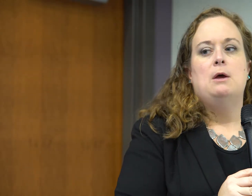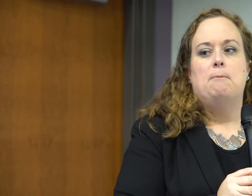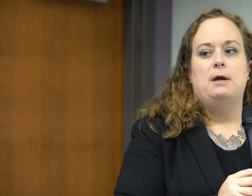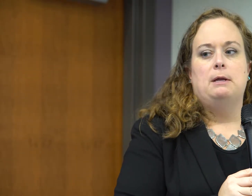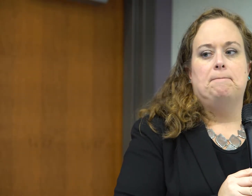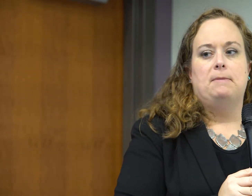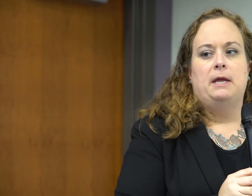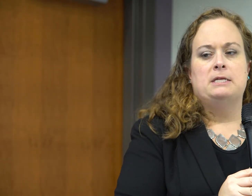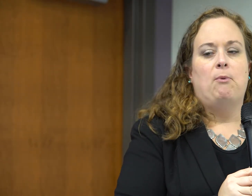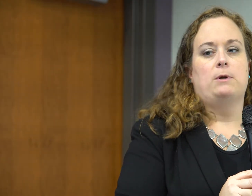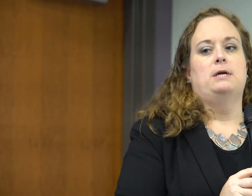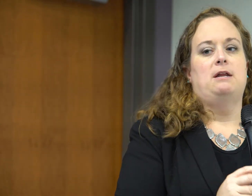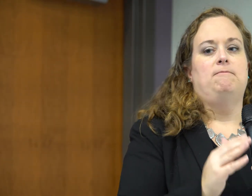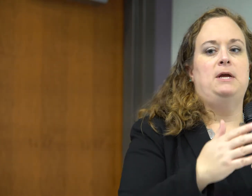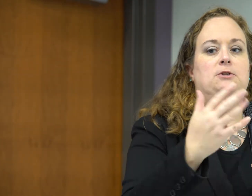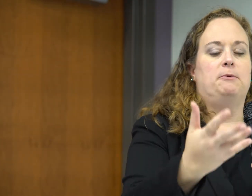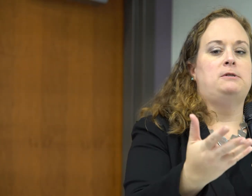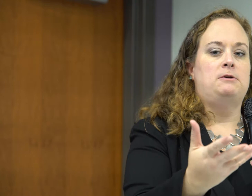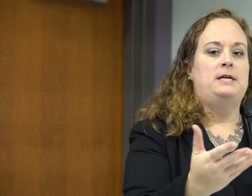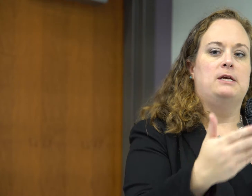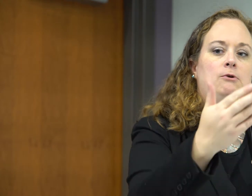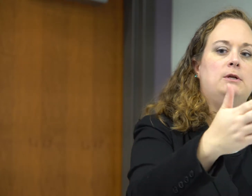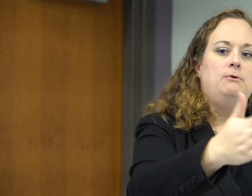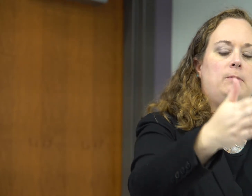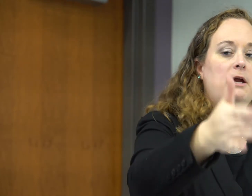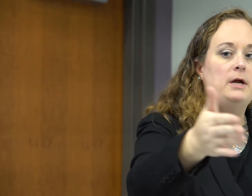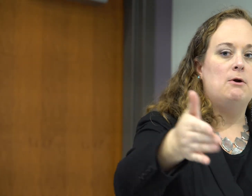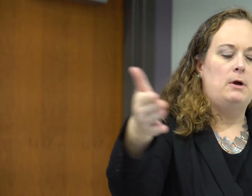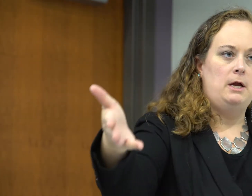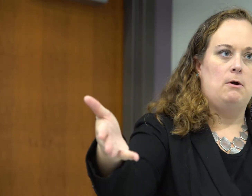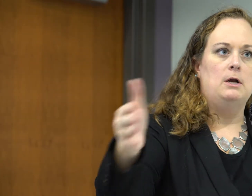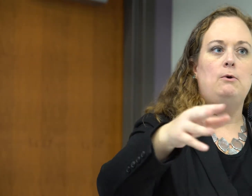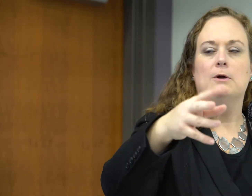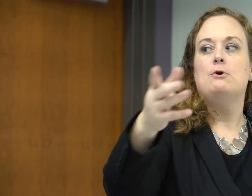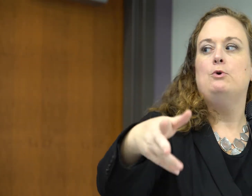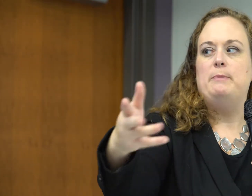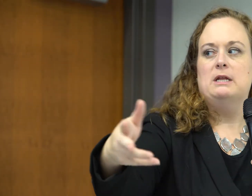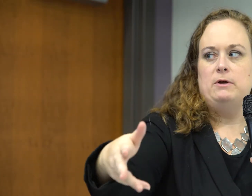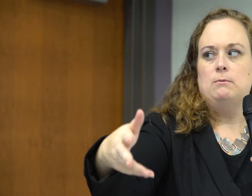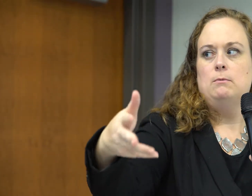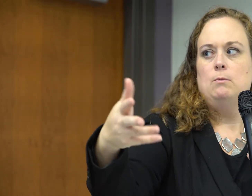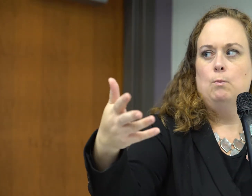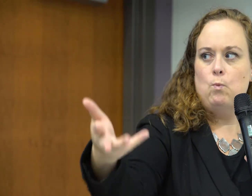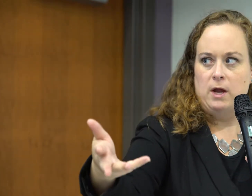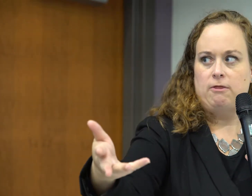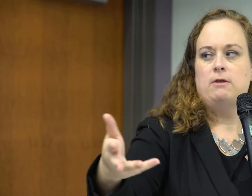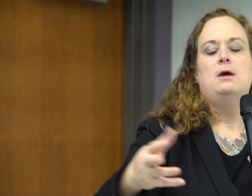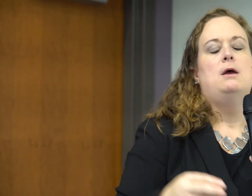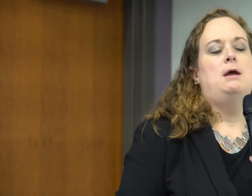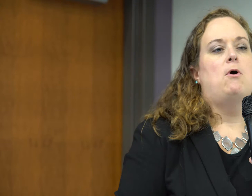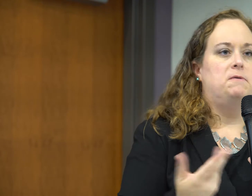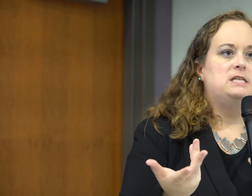with, but it is important to kind of make sure the person understands like you could do here, here, or here, and here's who you would be living